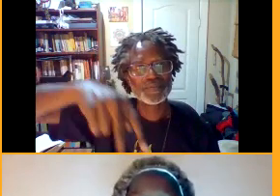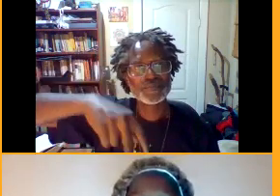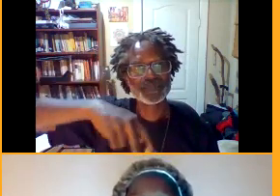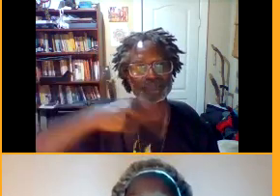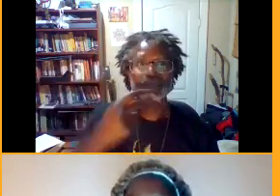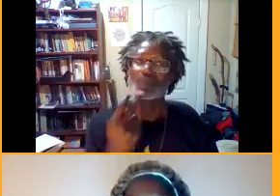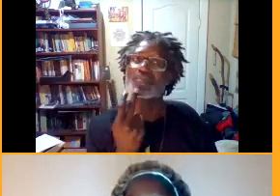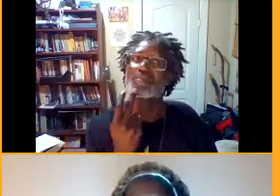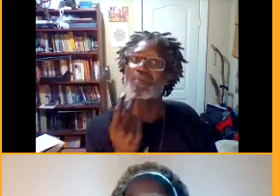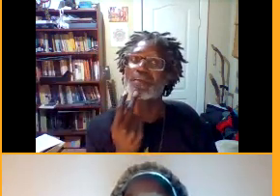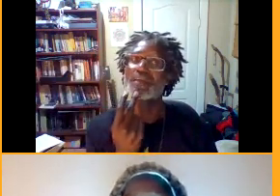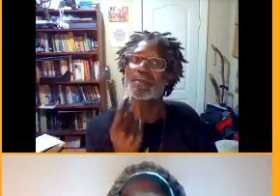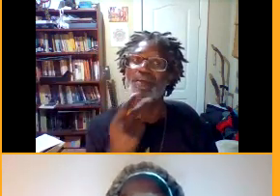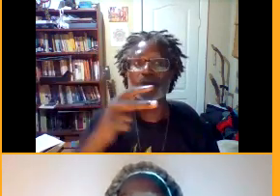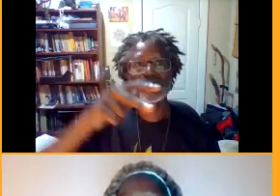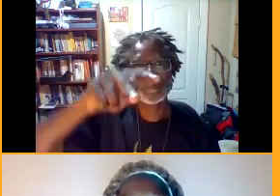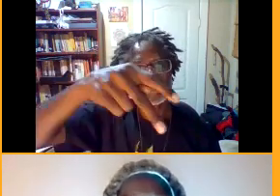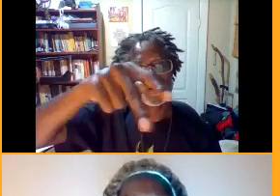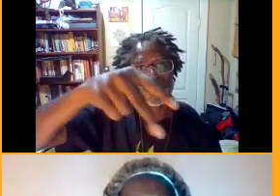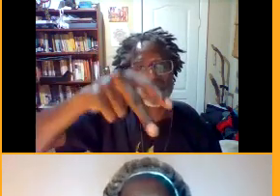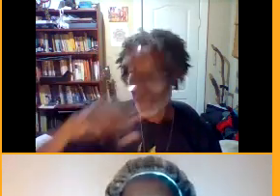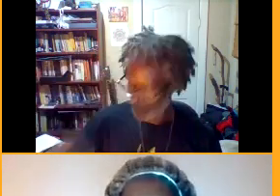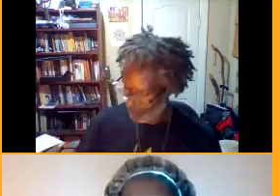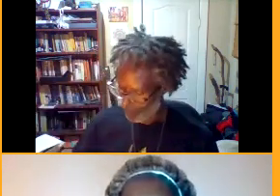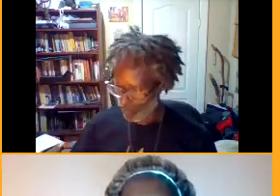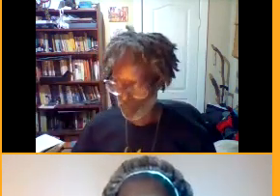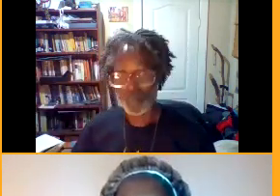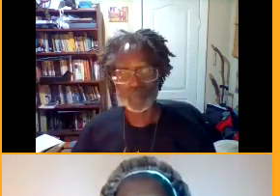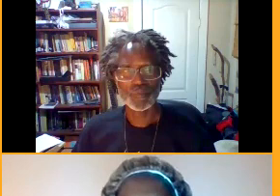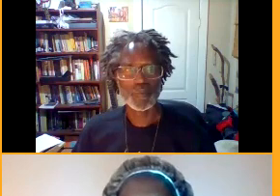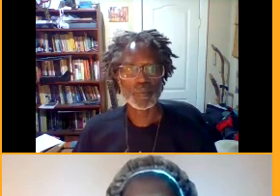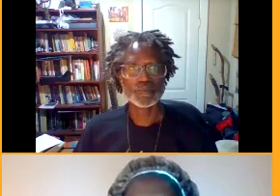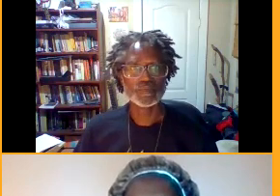that. Okay, so that's it for colors. Then we go to the next slide.